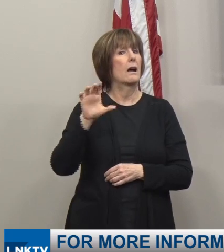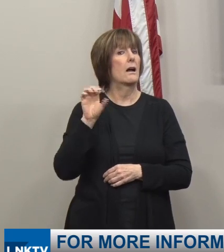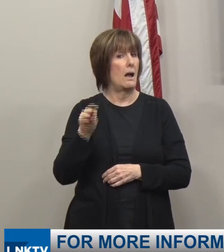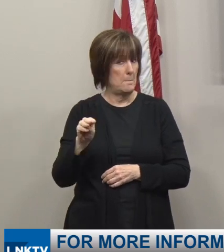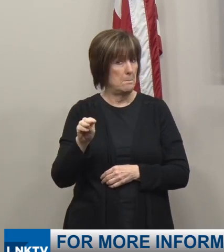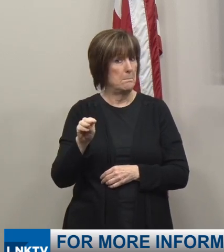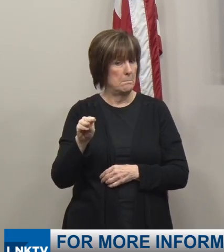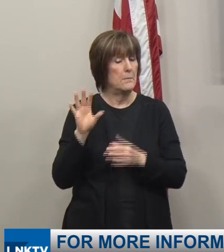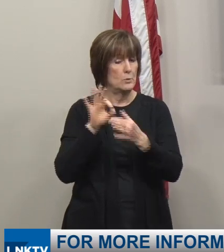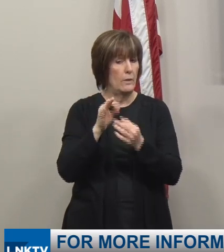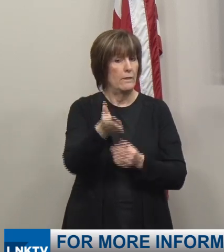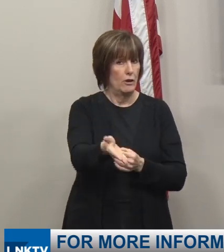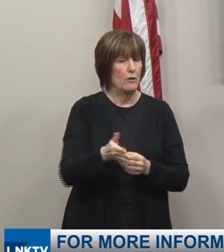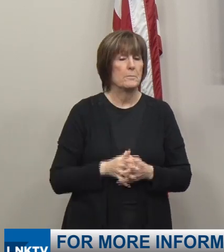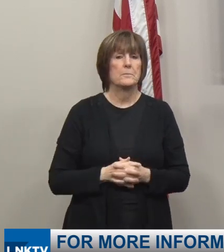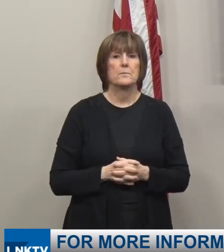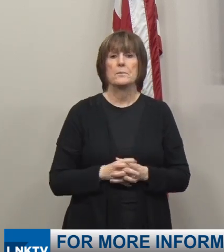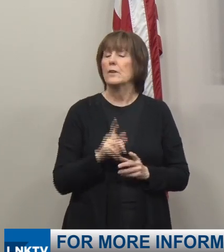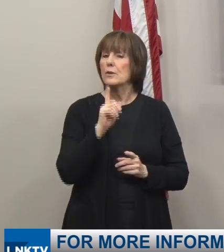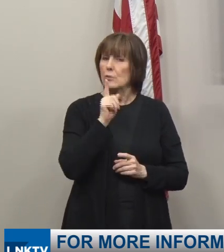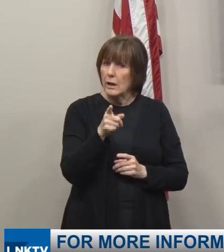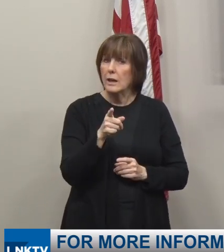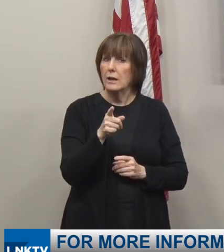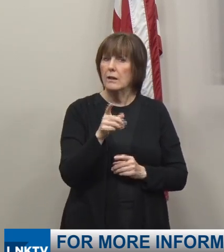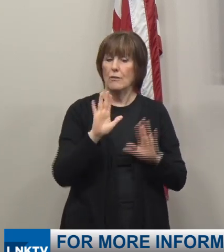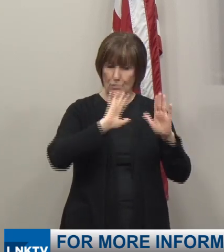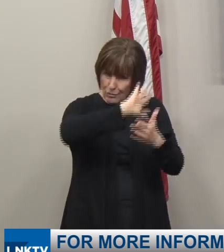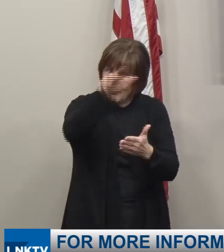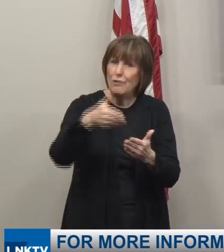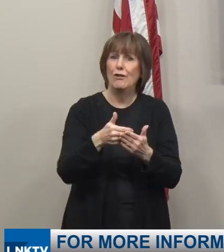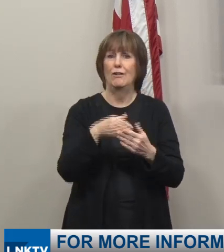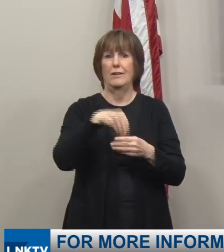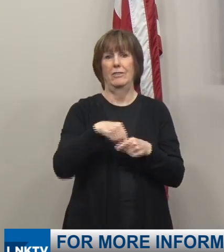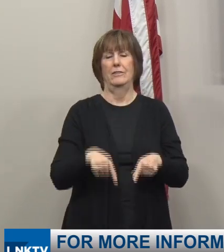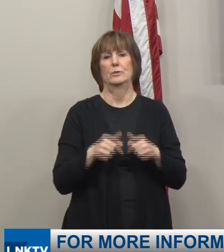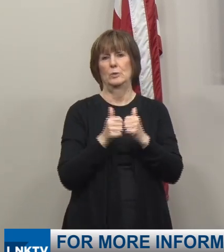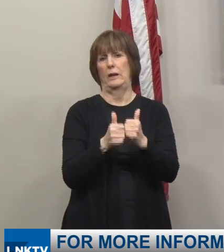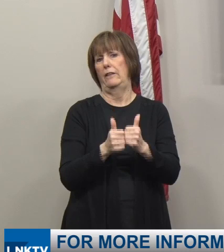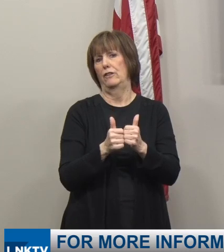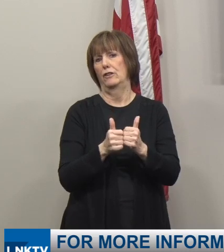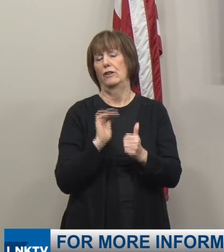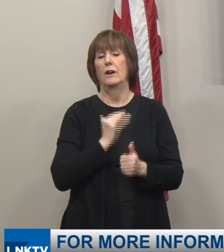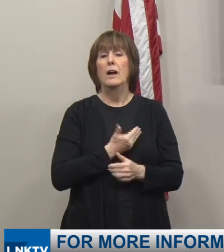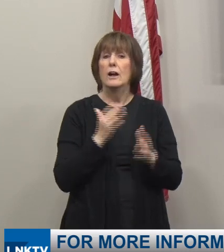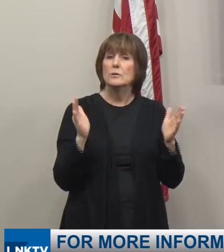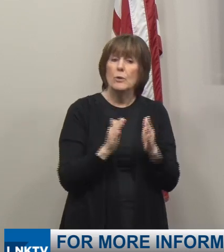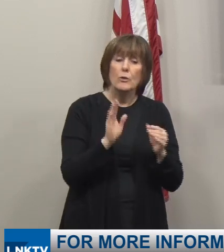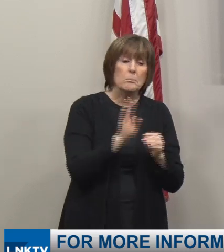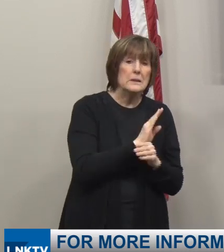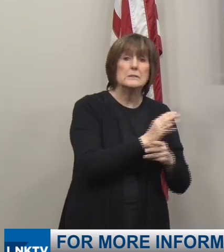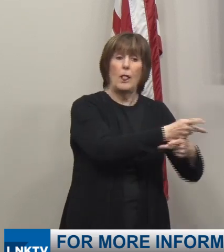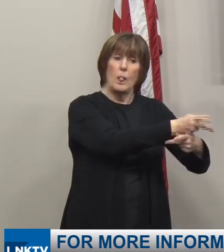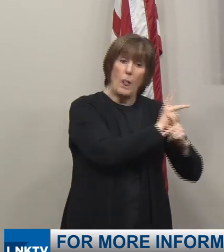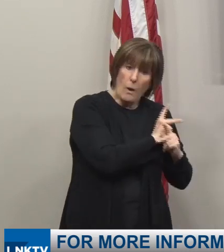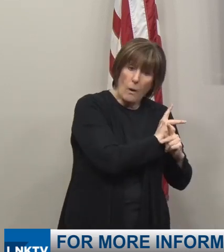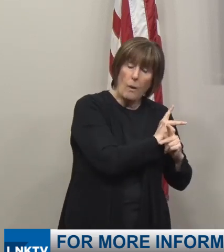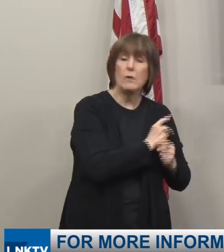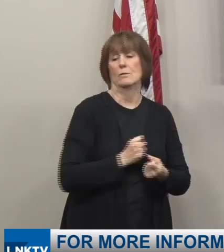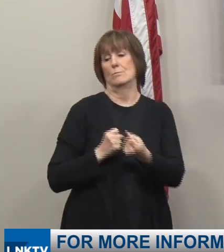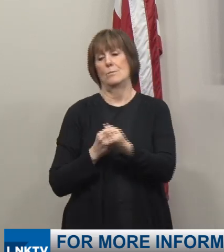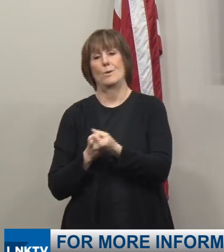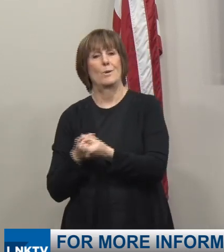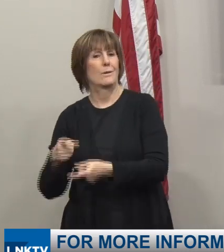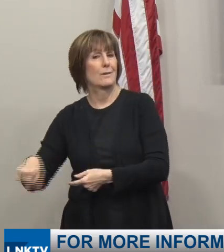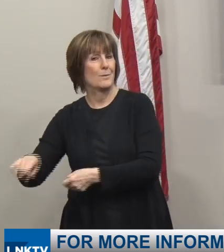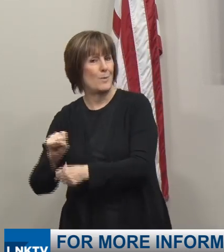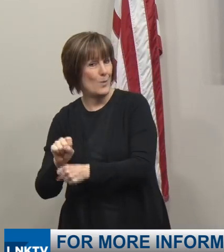LNK.com. We really are all in this together. When our small businesses get loans, they're able to support their